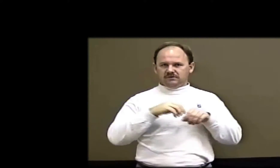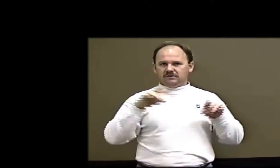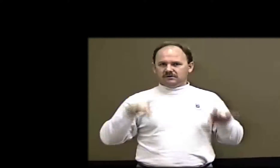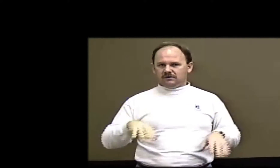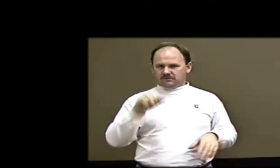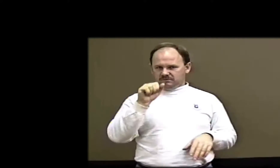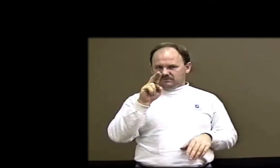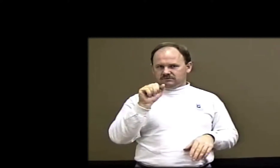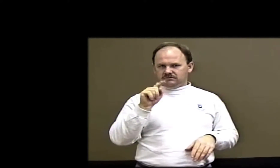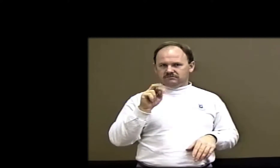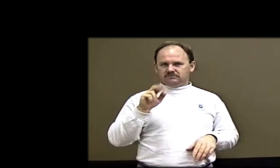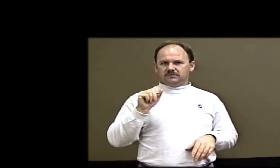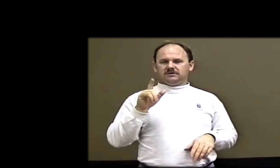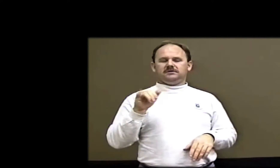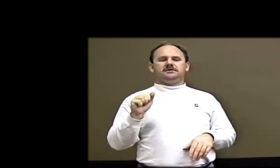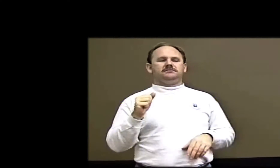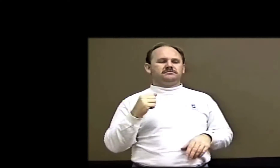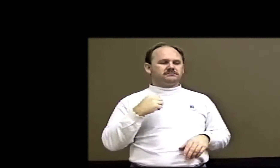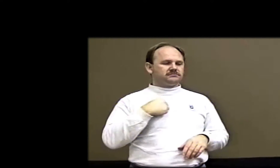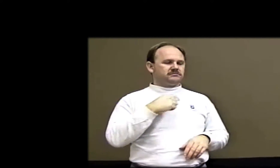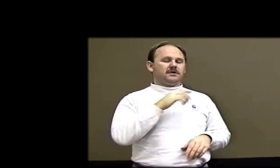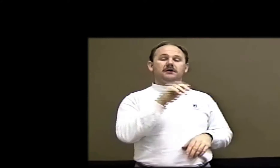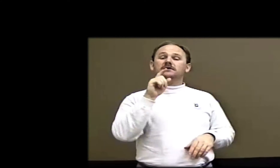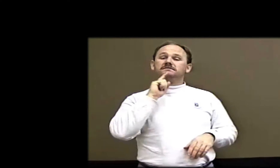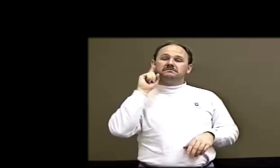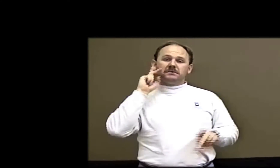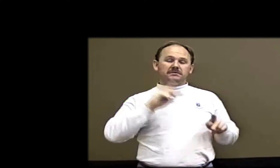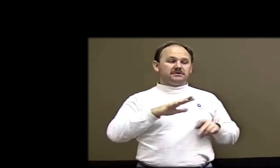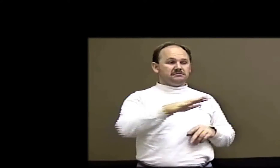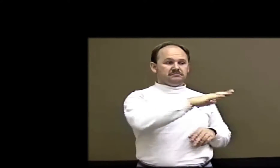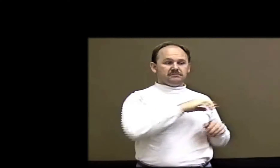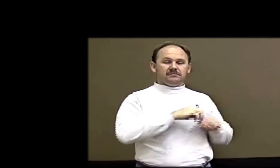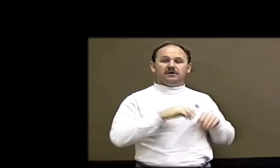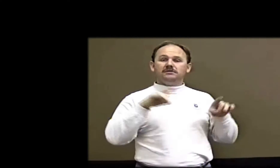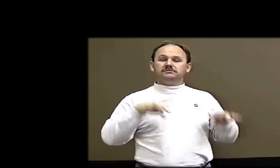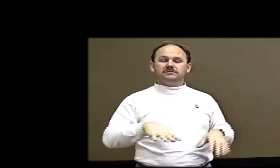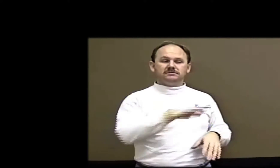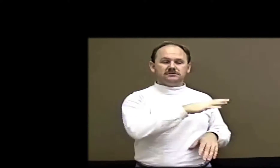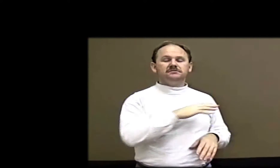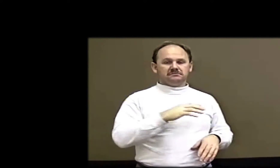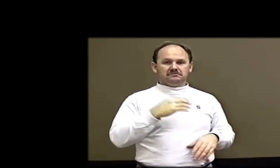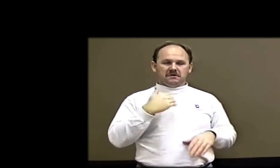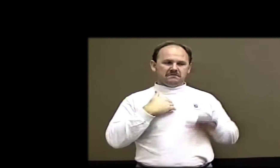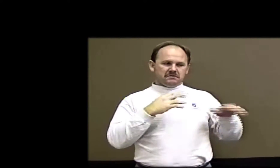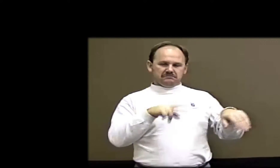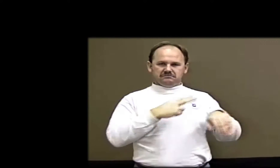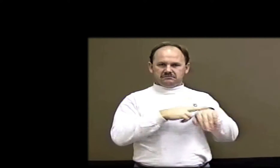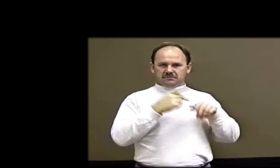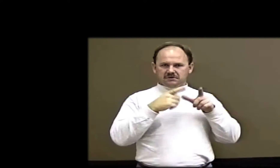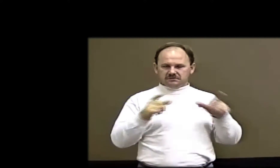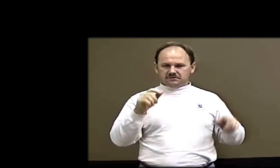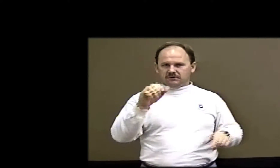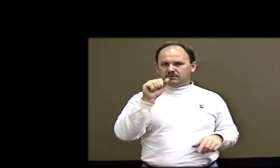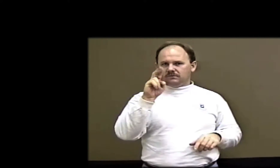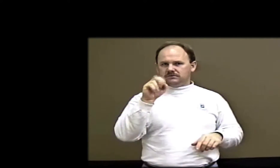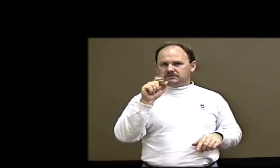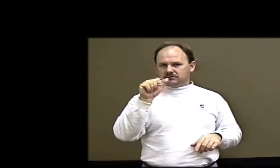I use two languages every day. For example, I grew up in Australia, and deaf people there use Auslan